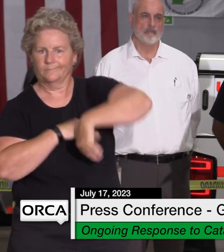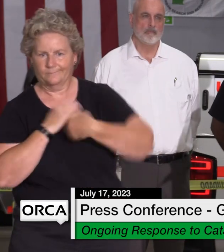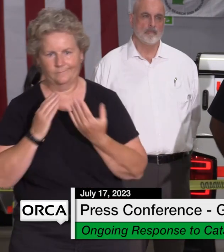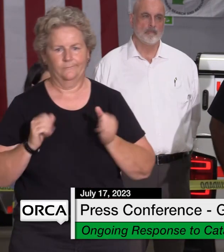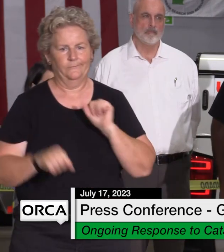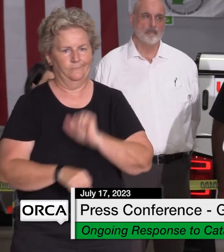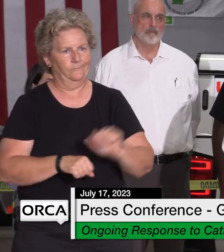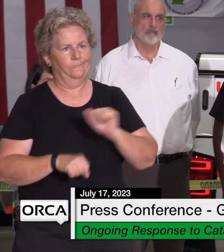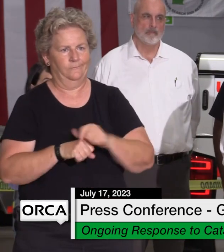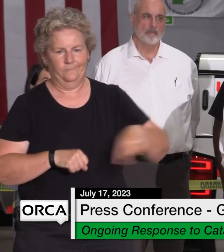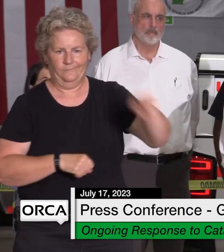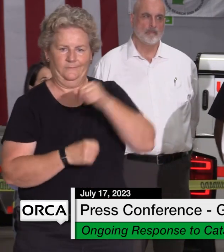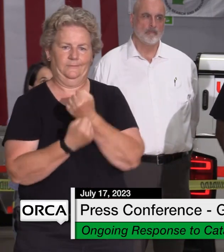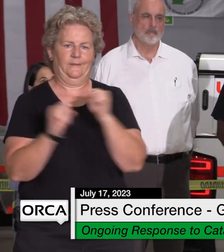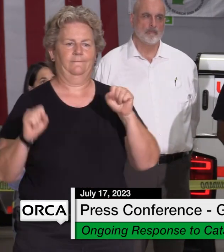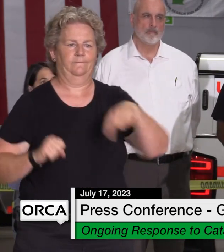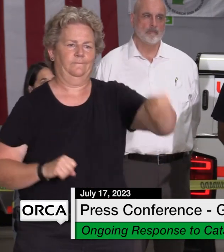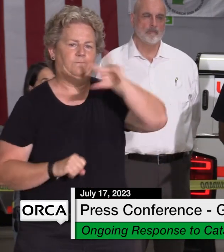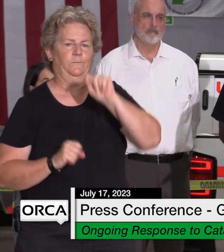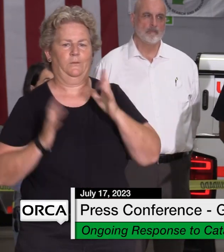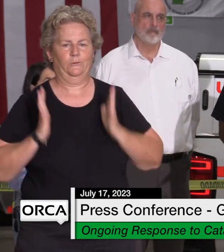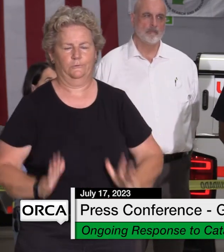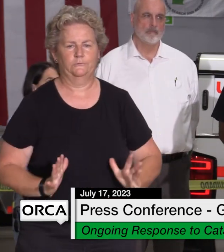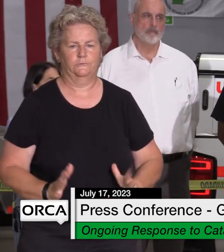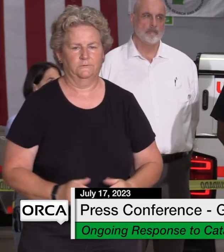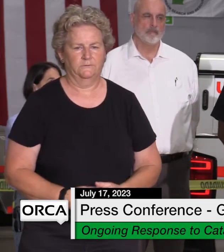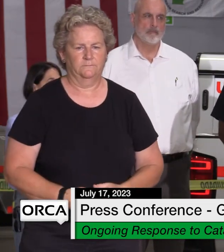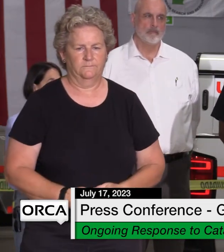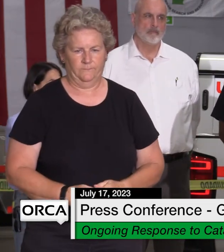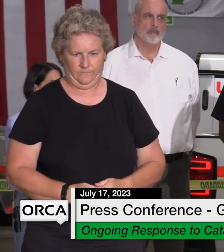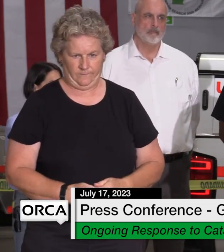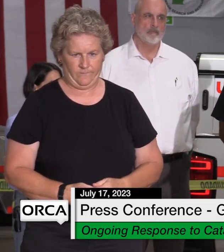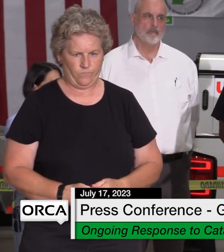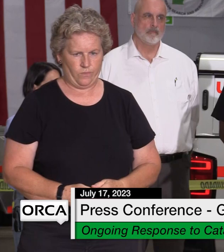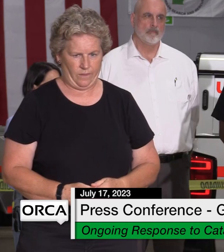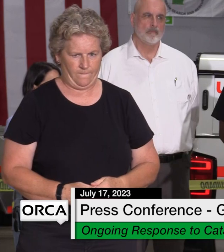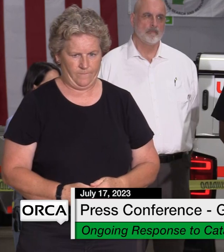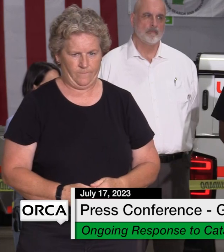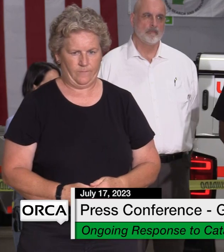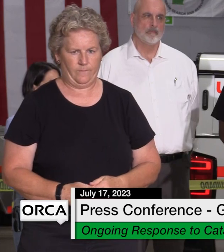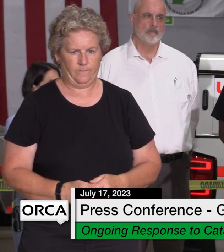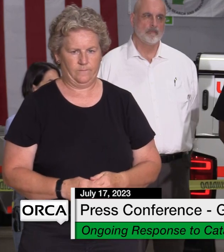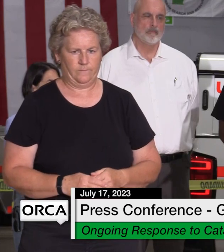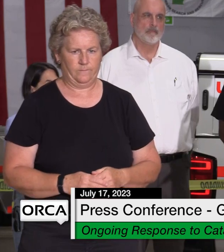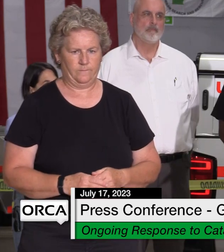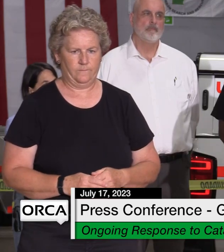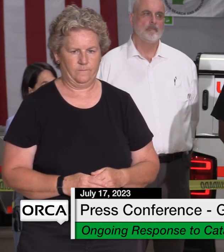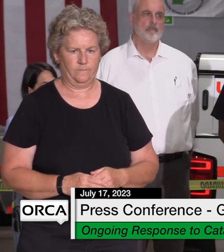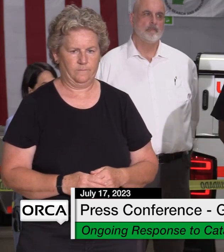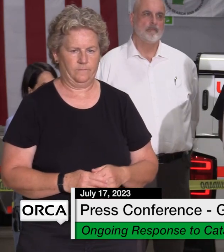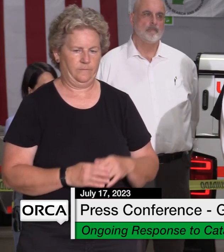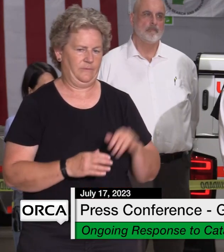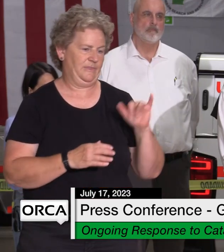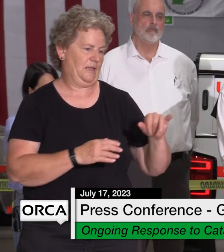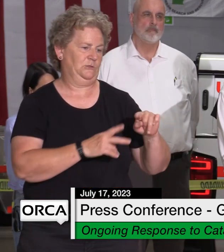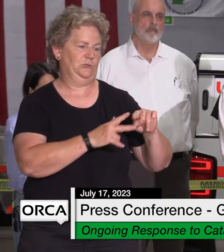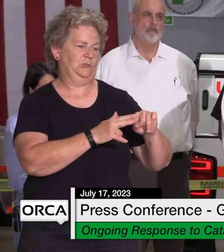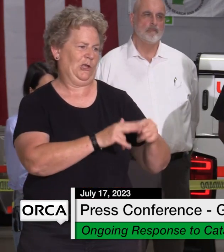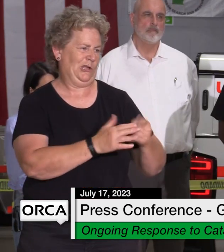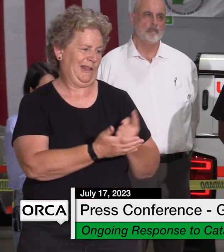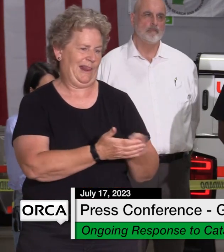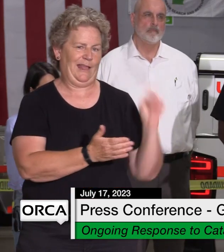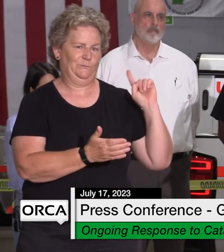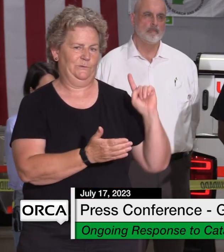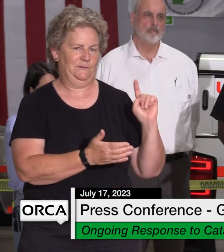This is the very start of the state of emergency. I continue to be so inspired by the resiliency of Vermonters. We've seen this